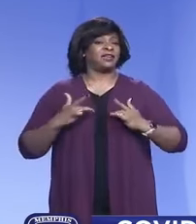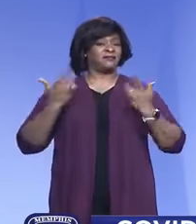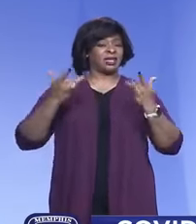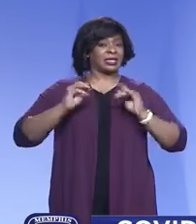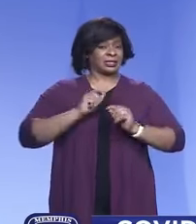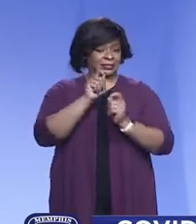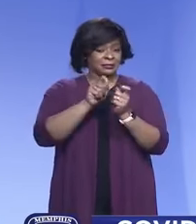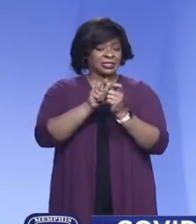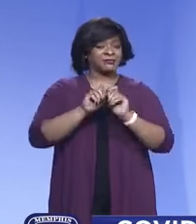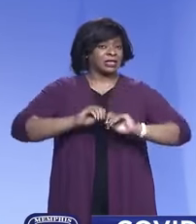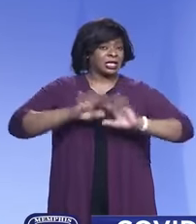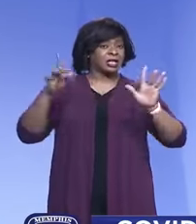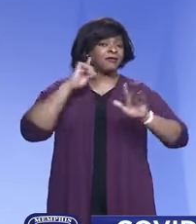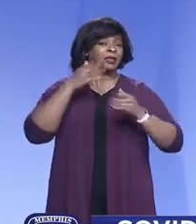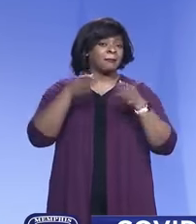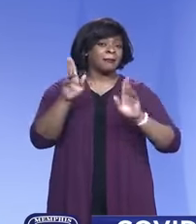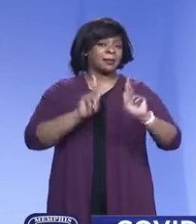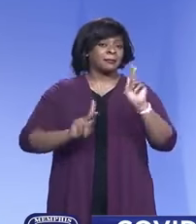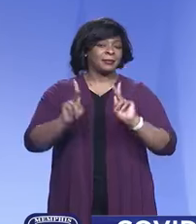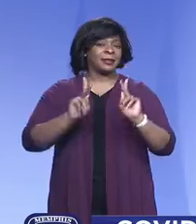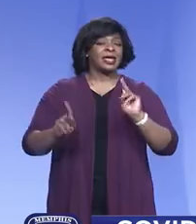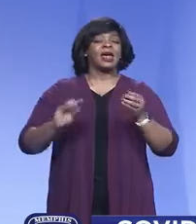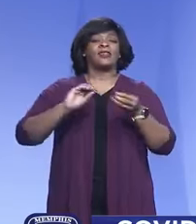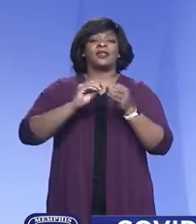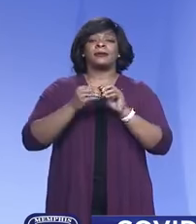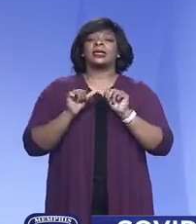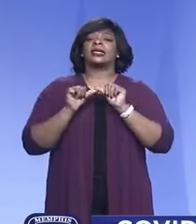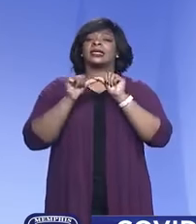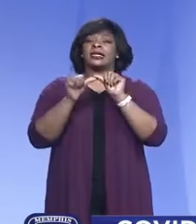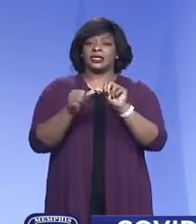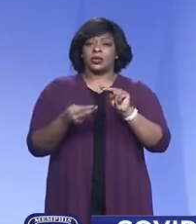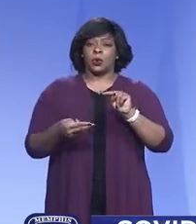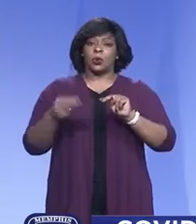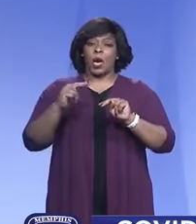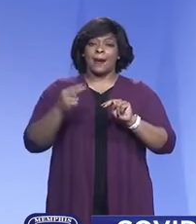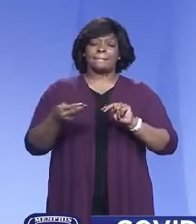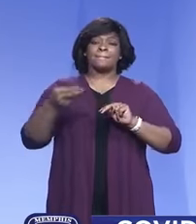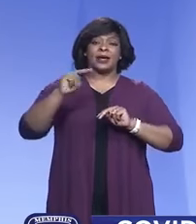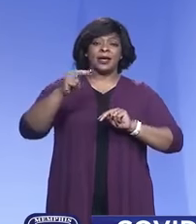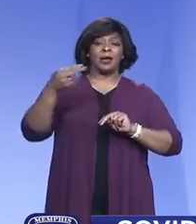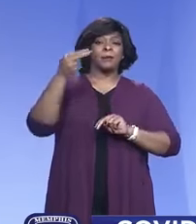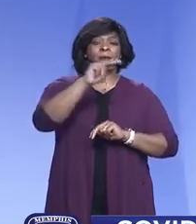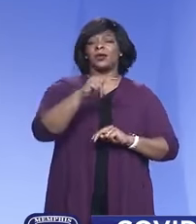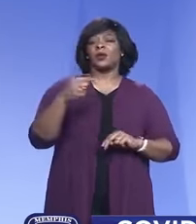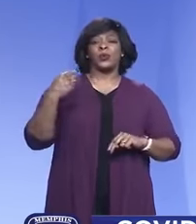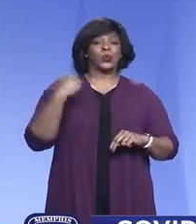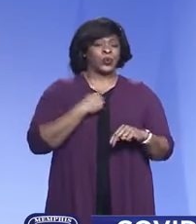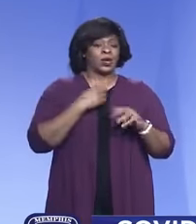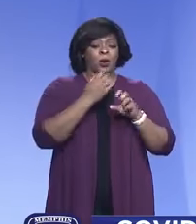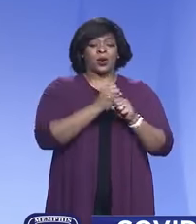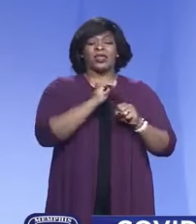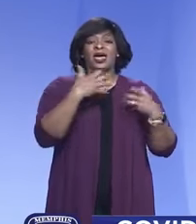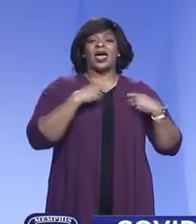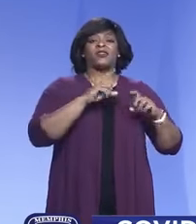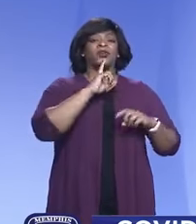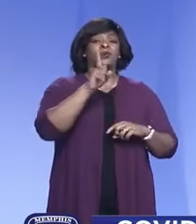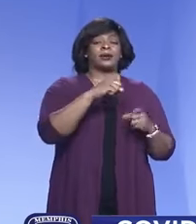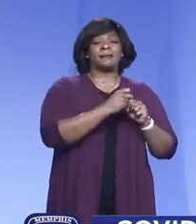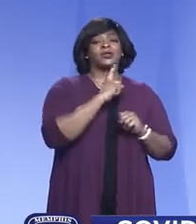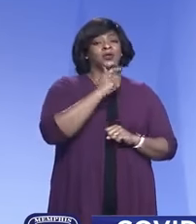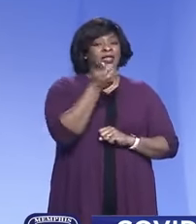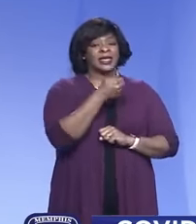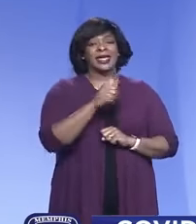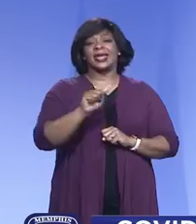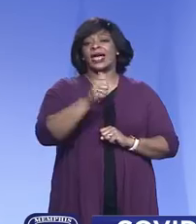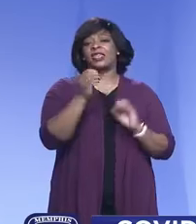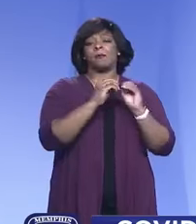for the public. However, as the numbers have continued to go up, we are holding the health directive to make sure if there's any